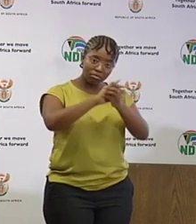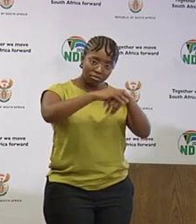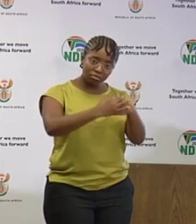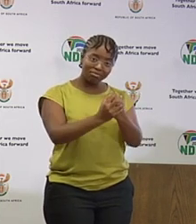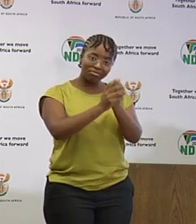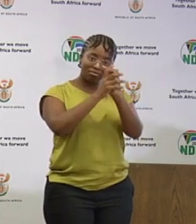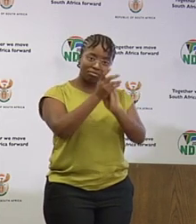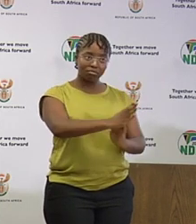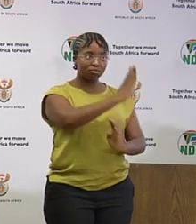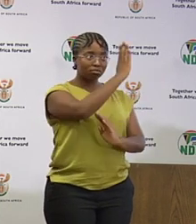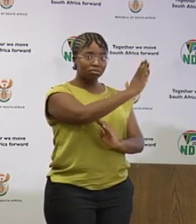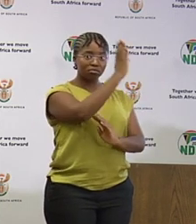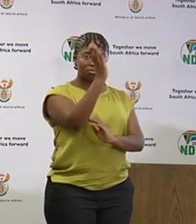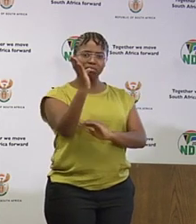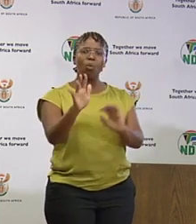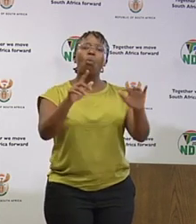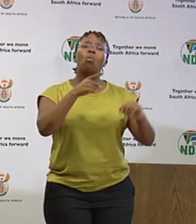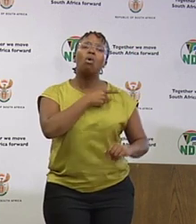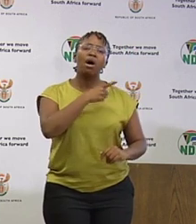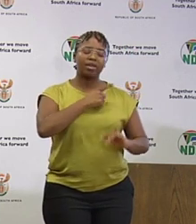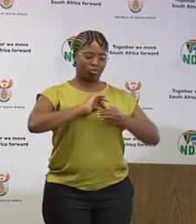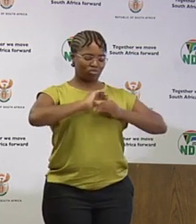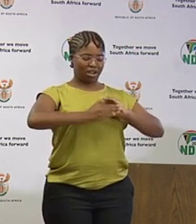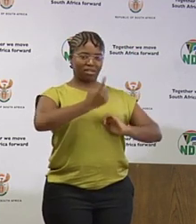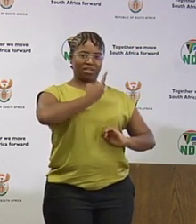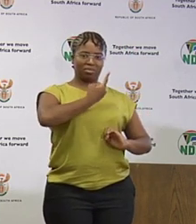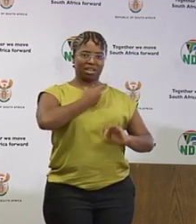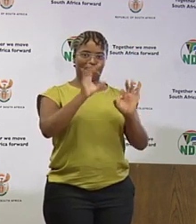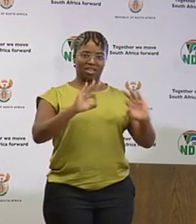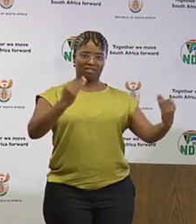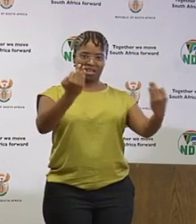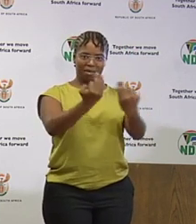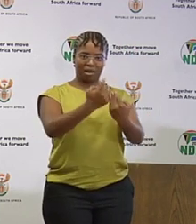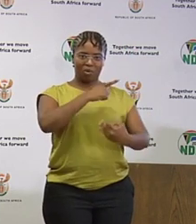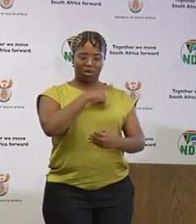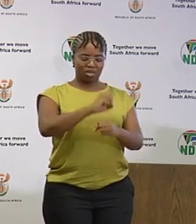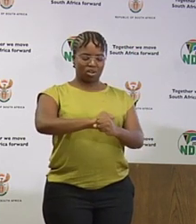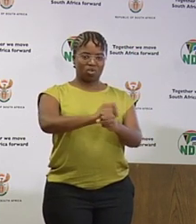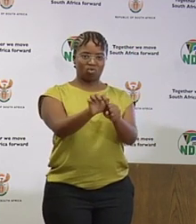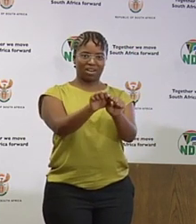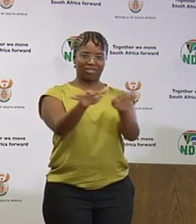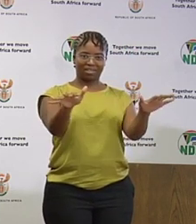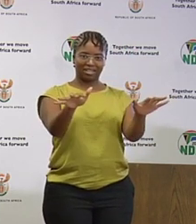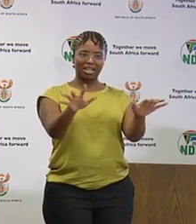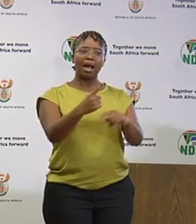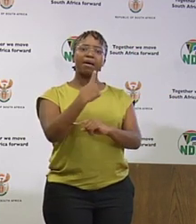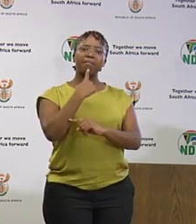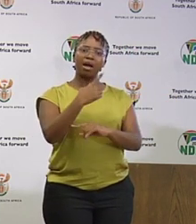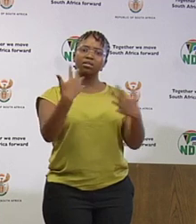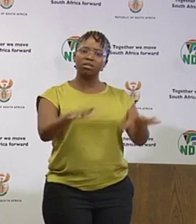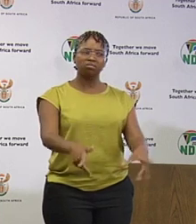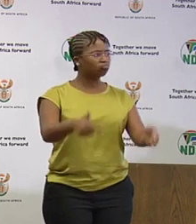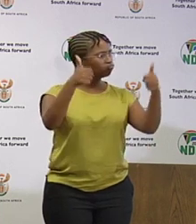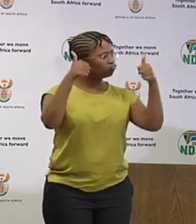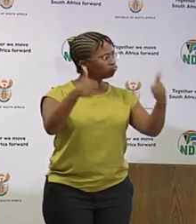a way of protecting themselves and their families against this coronavirus, say we are doing